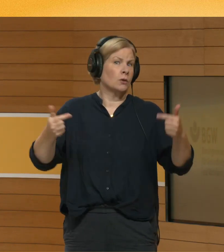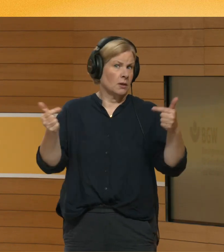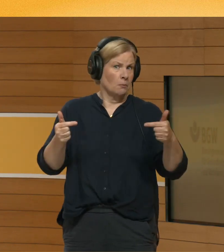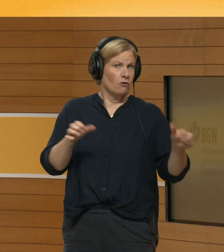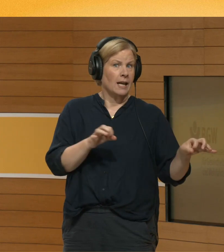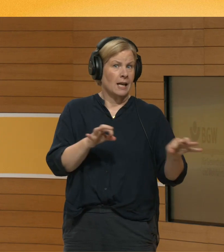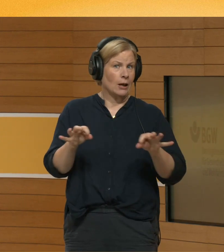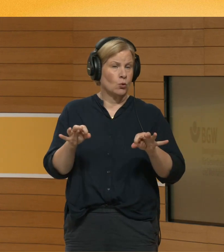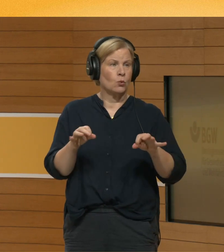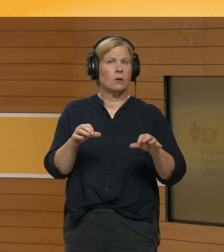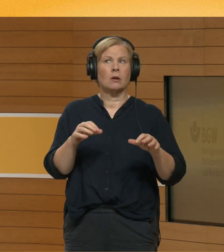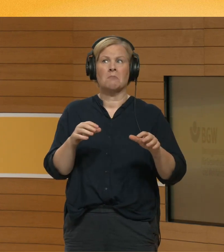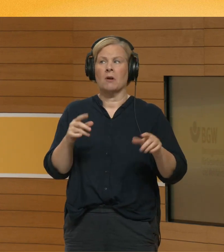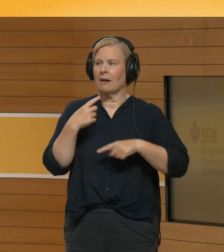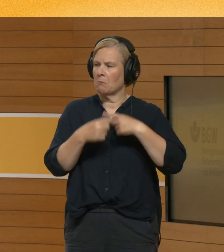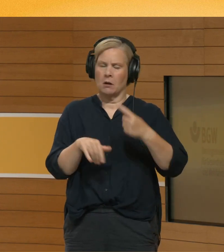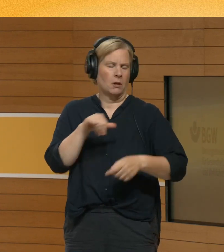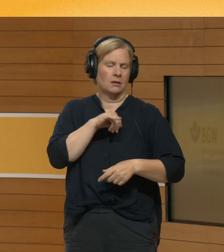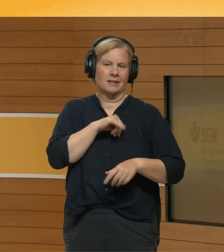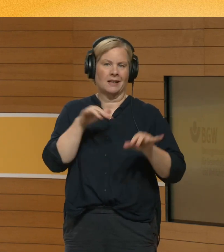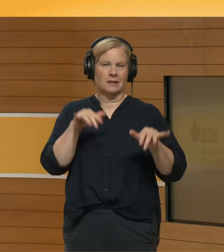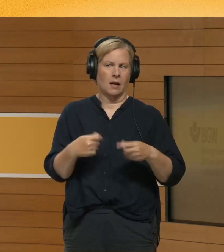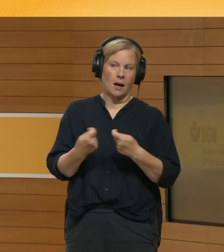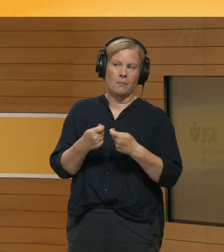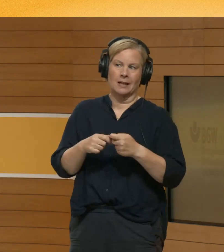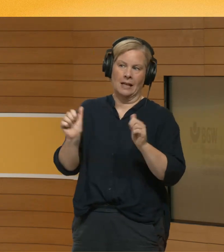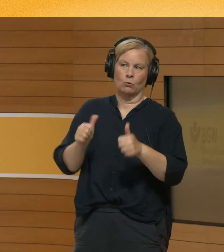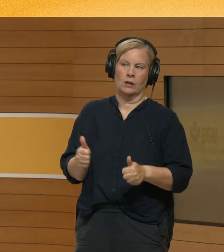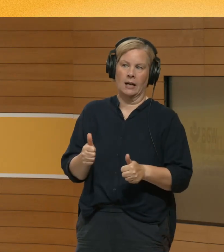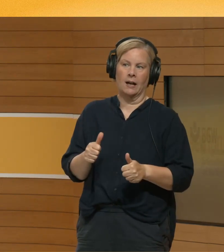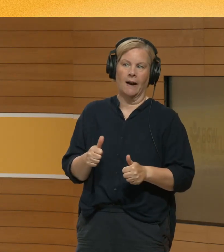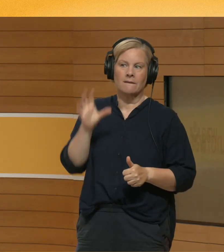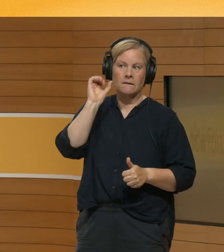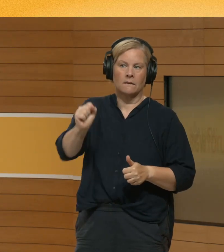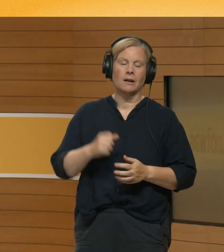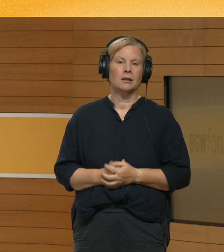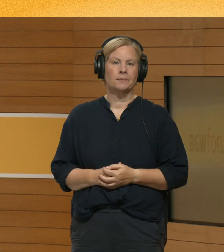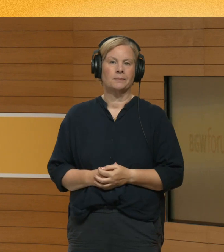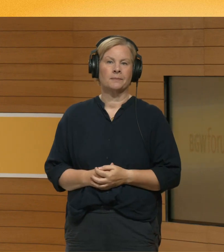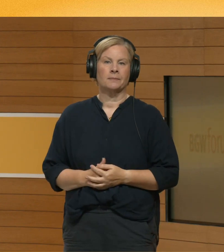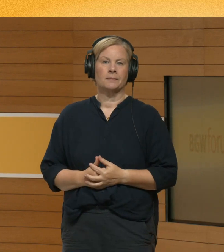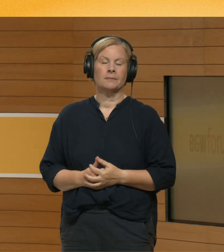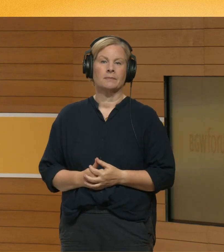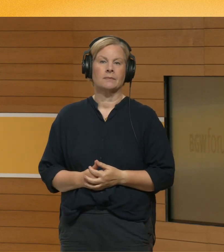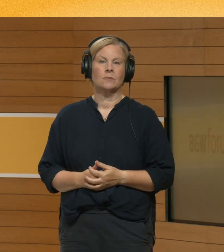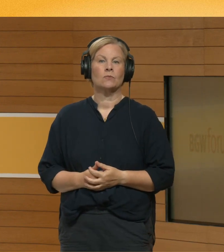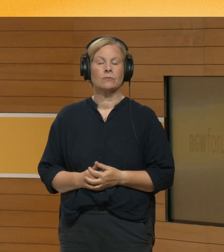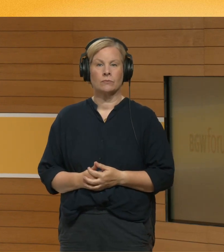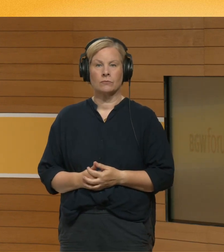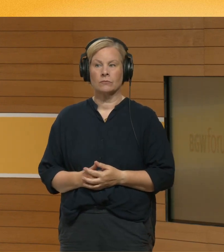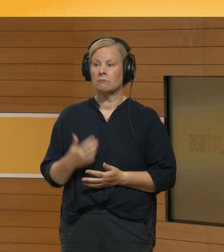and I suppose the evidence behind it and I suppose watched with interest